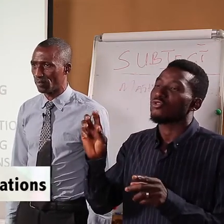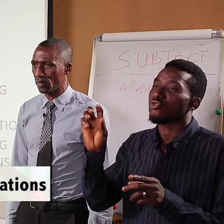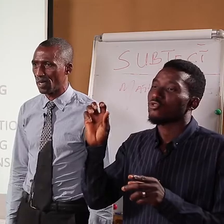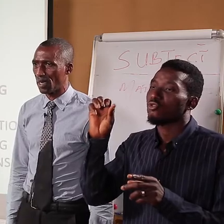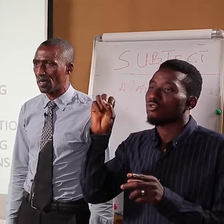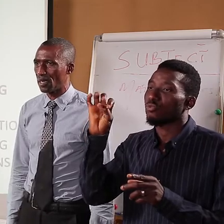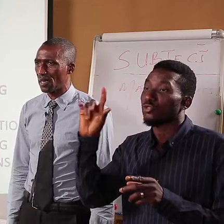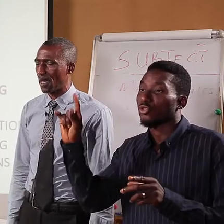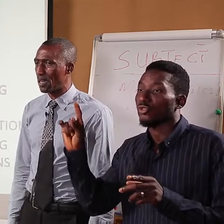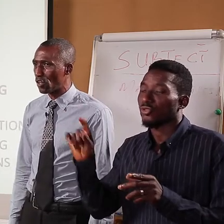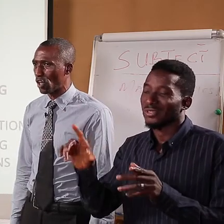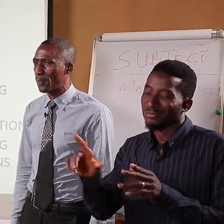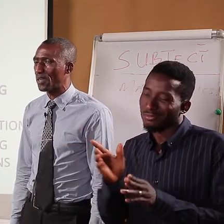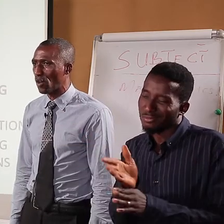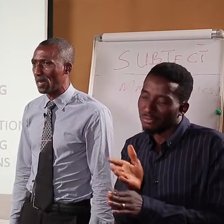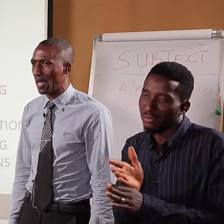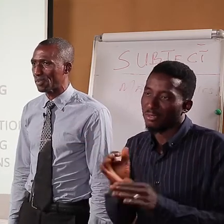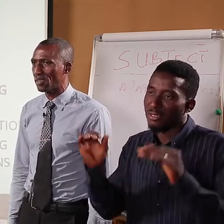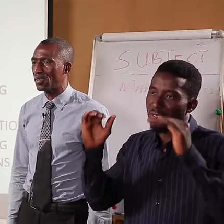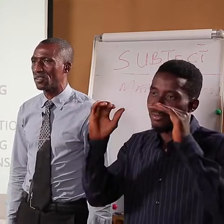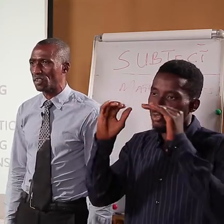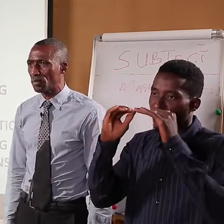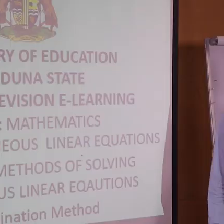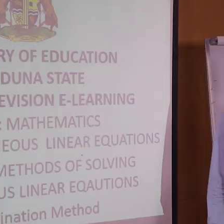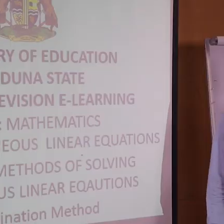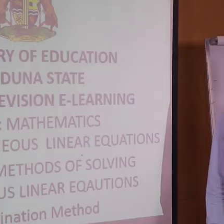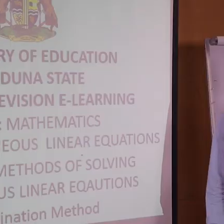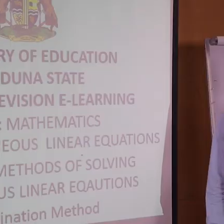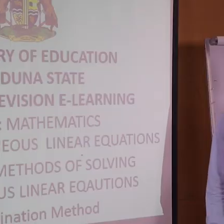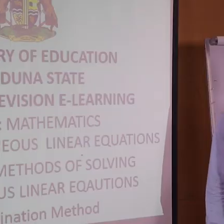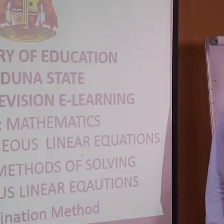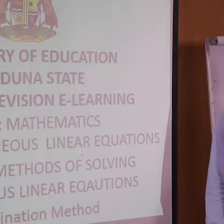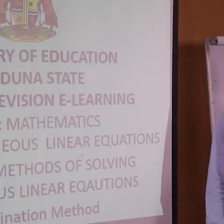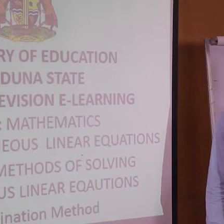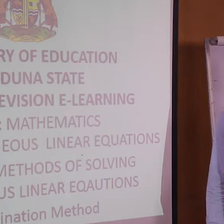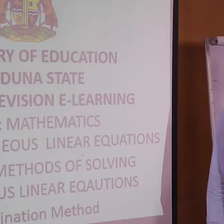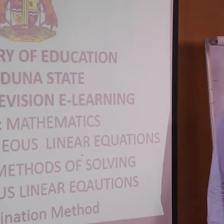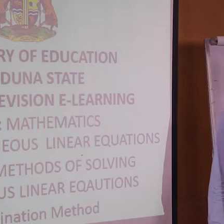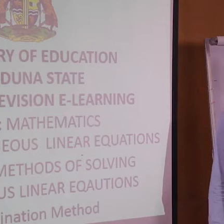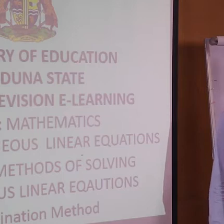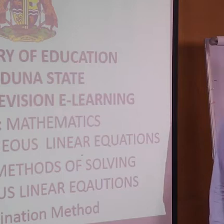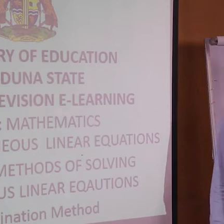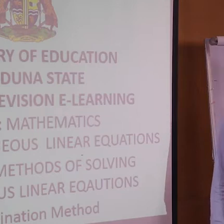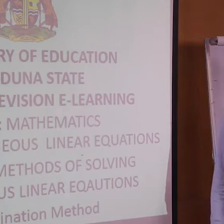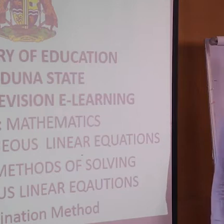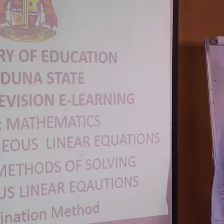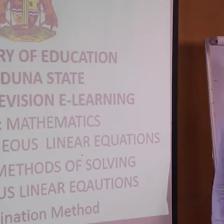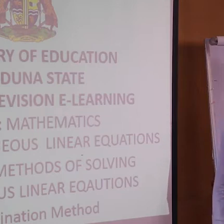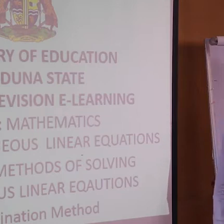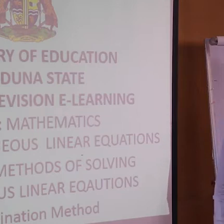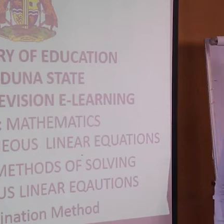equations. A new topic known as simultaneous linear equations. And